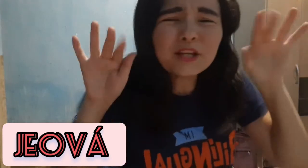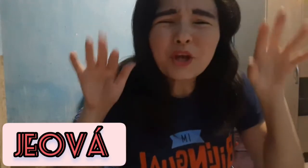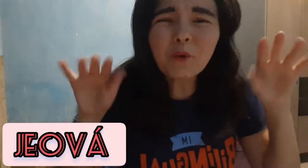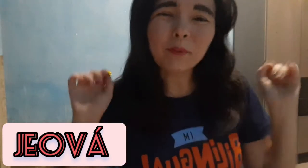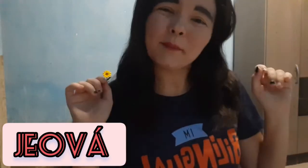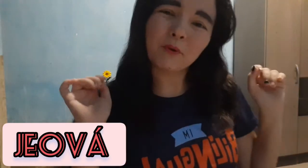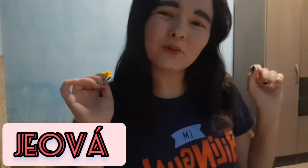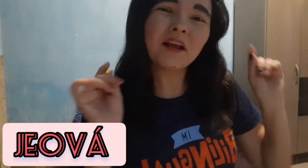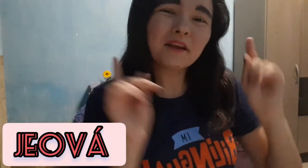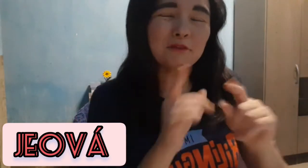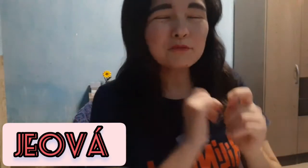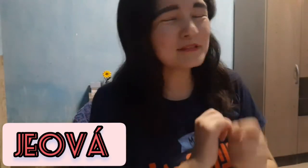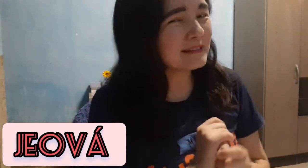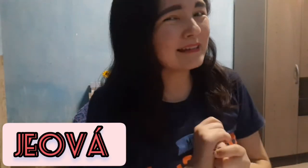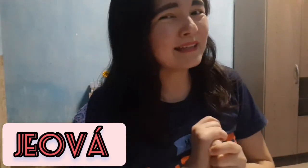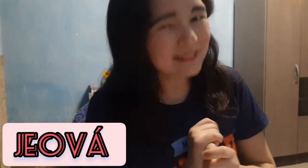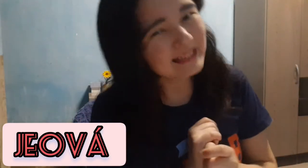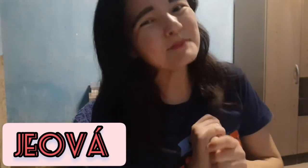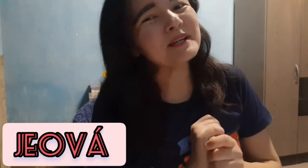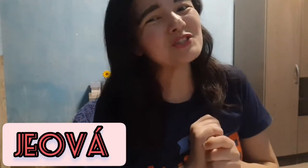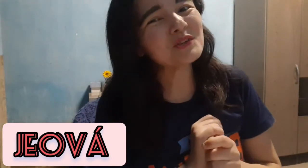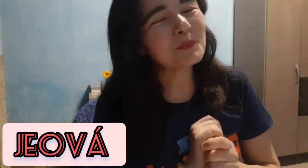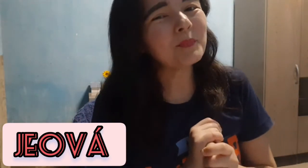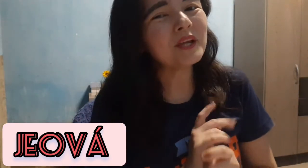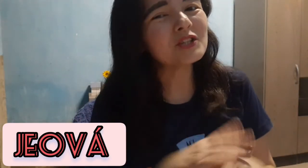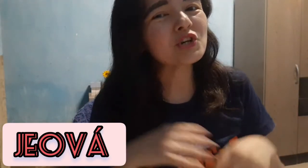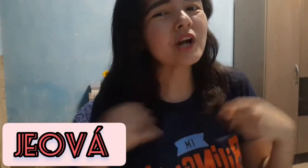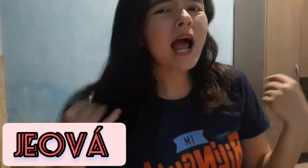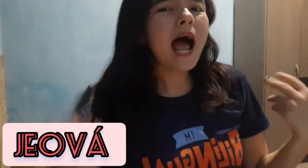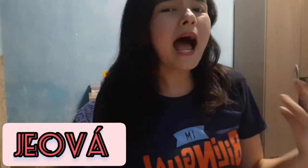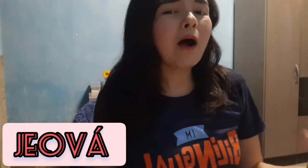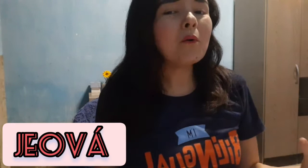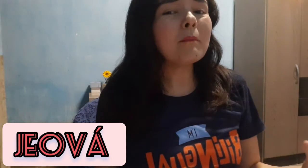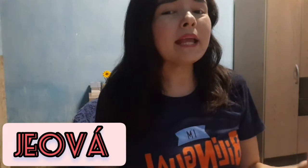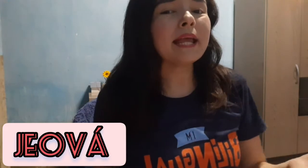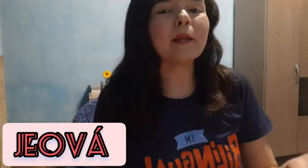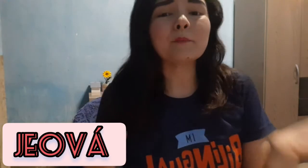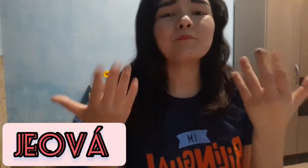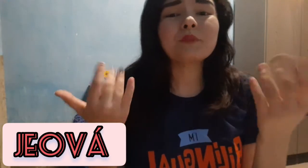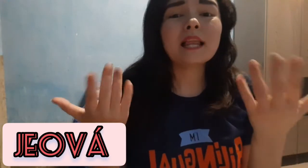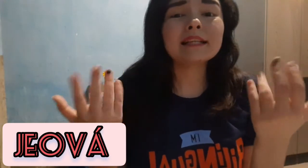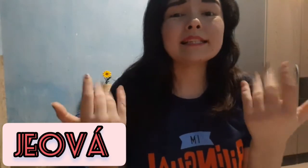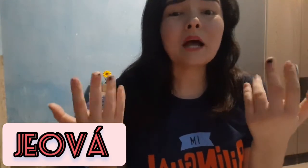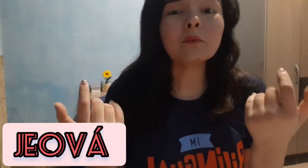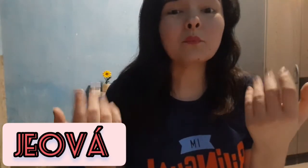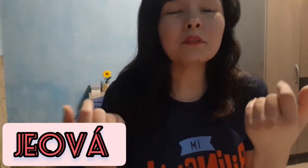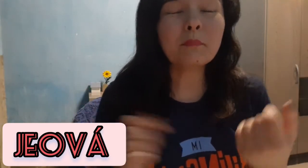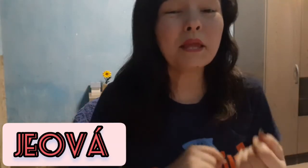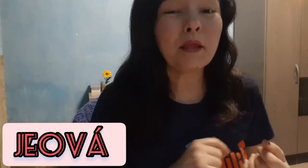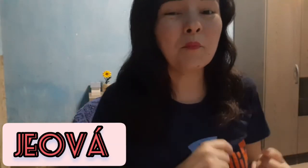young people can you see in the image, in the picture? How many? Let's count with me.